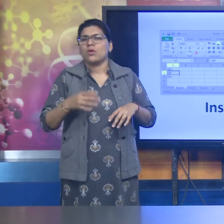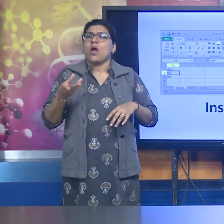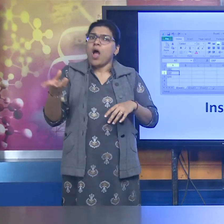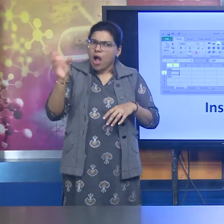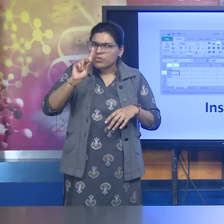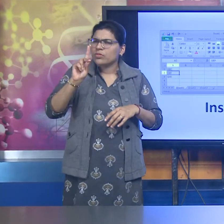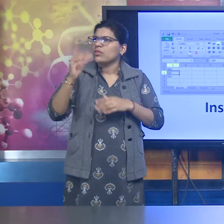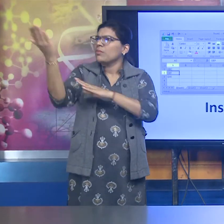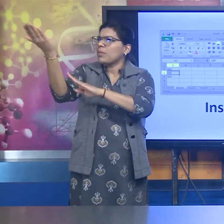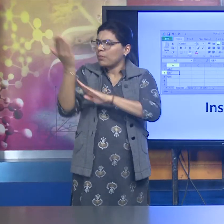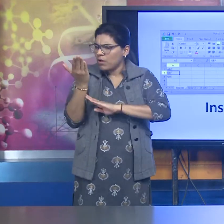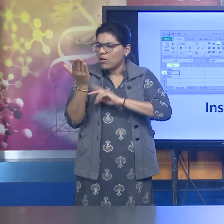means